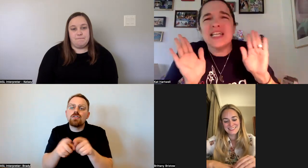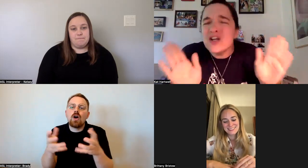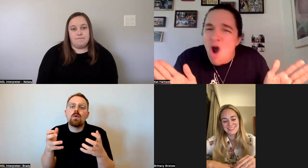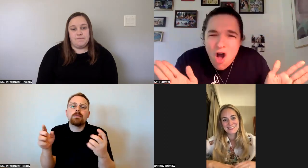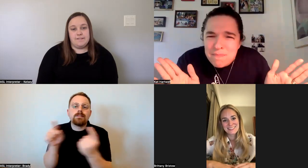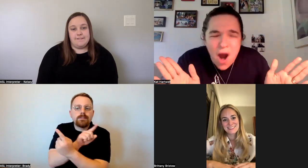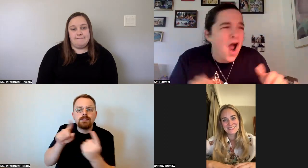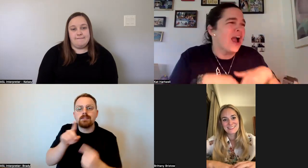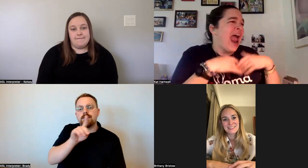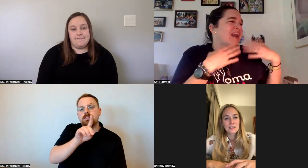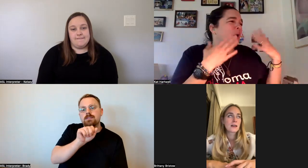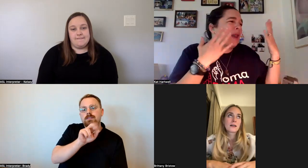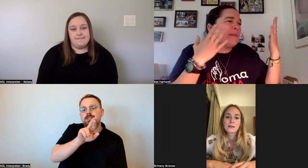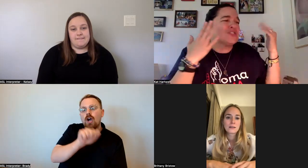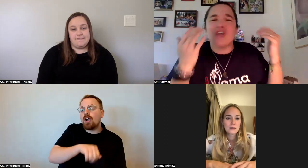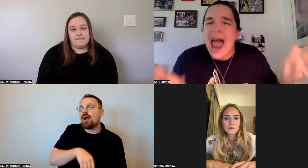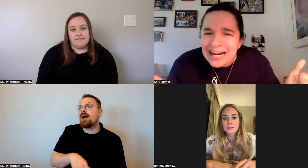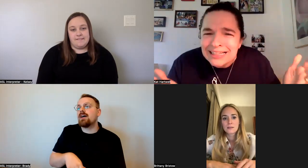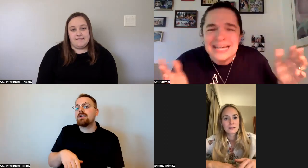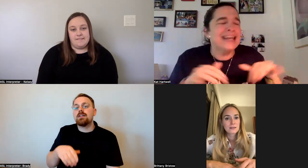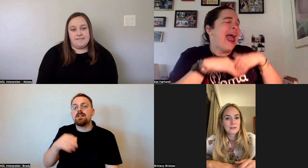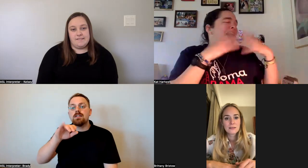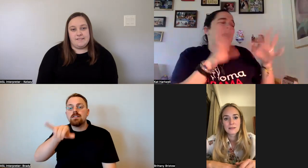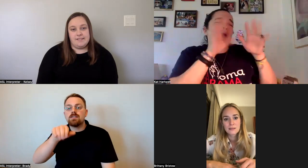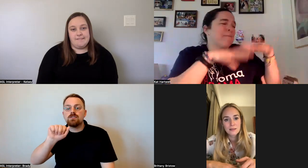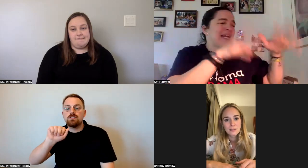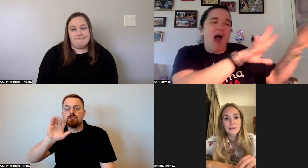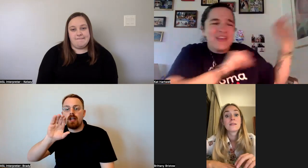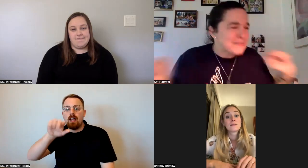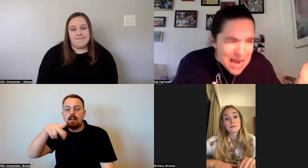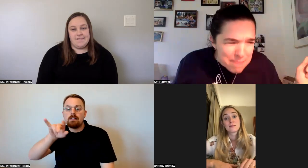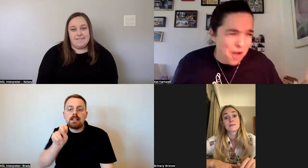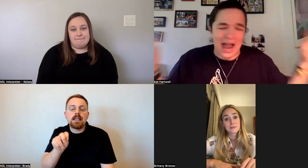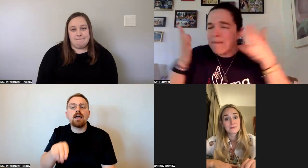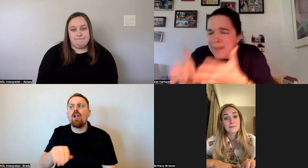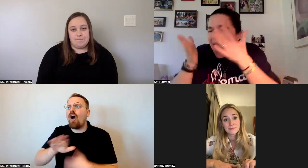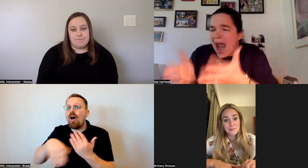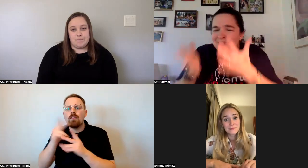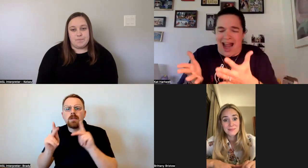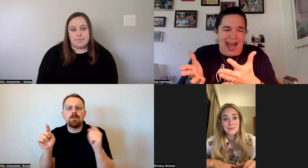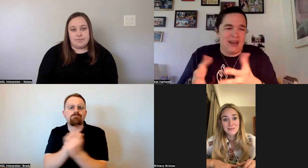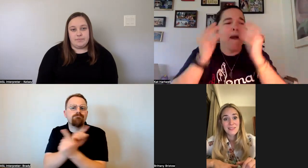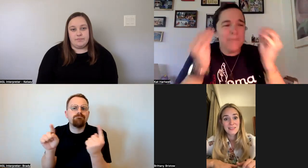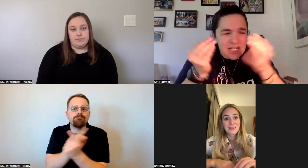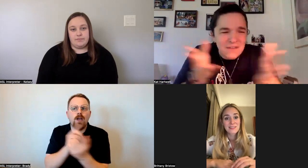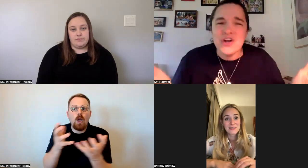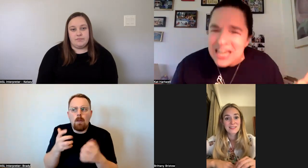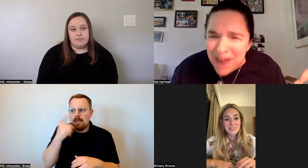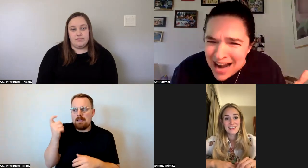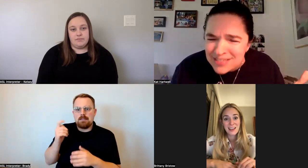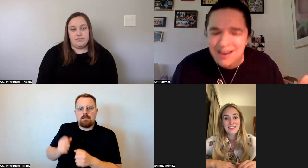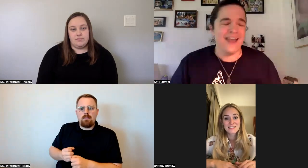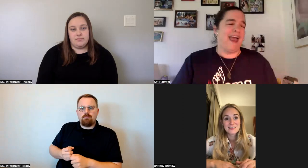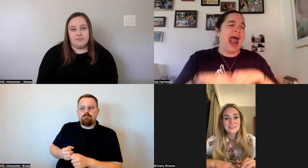Dara, Hallmark, and I want to meet Jacqueline, and I want to meet all these people that I met online because of